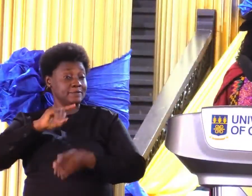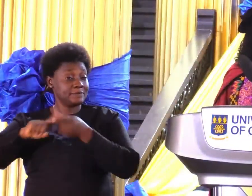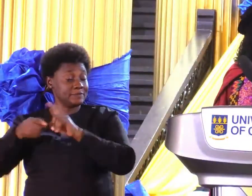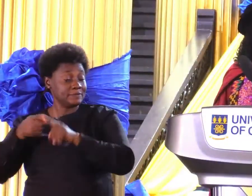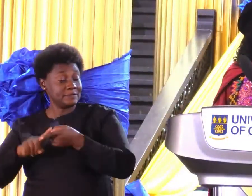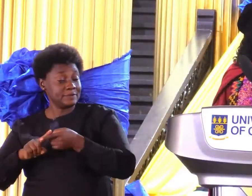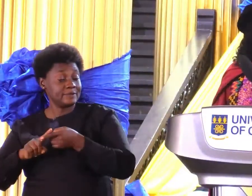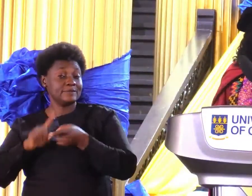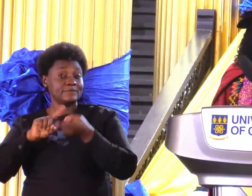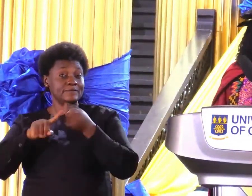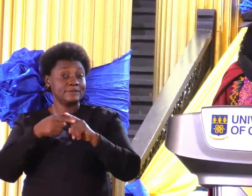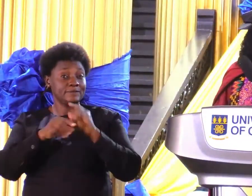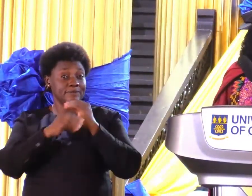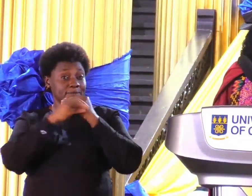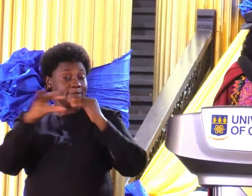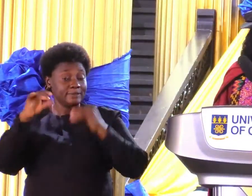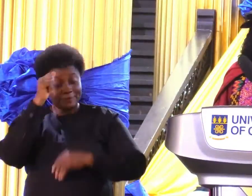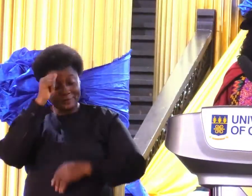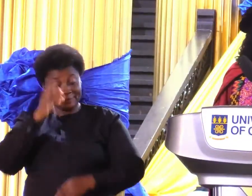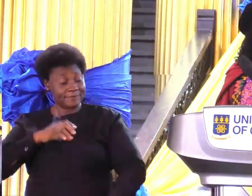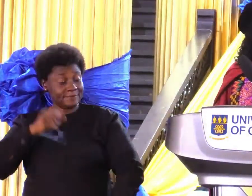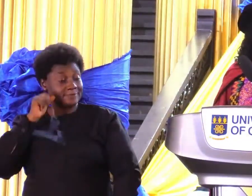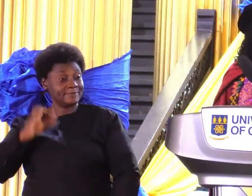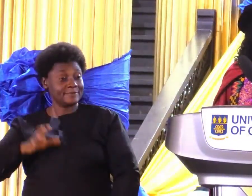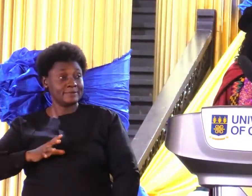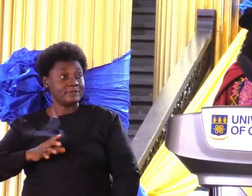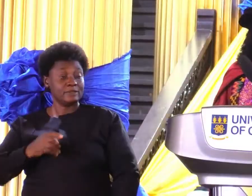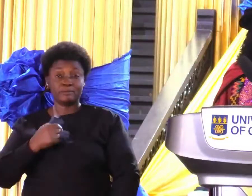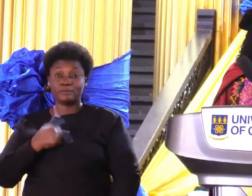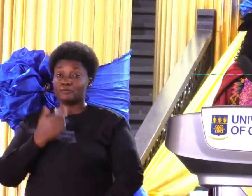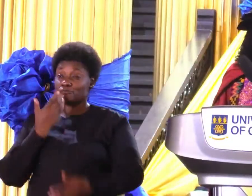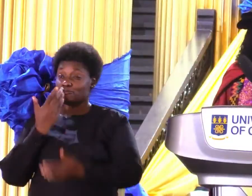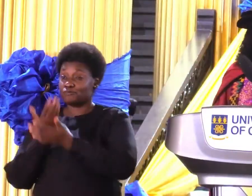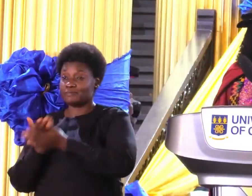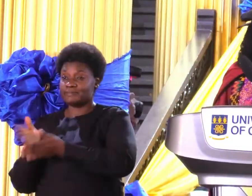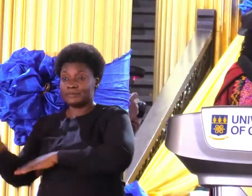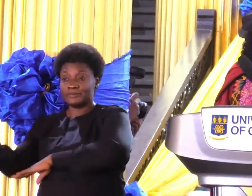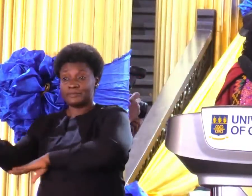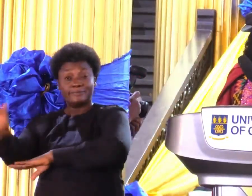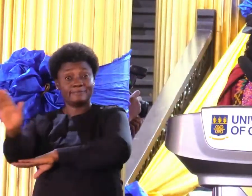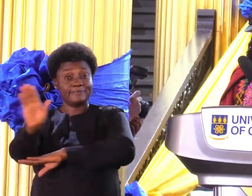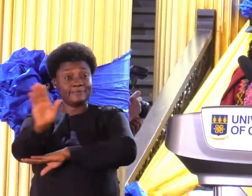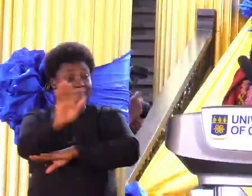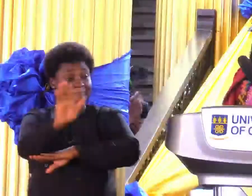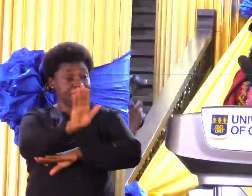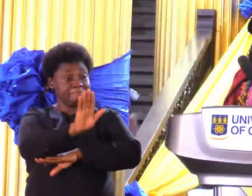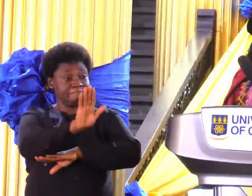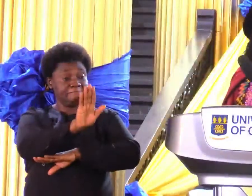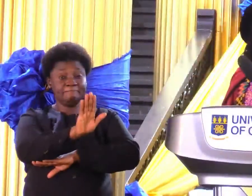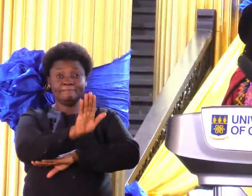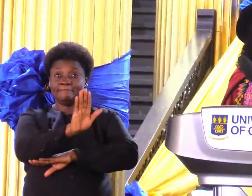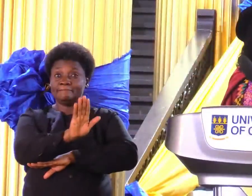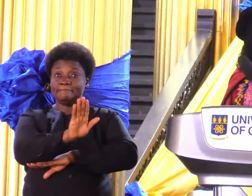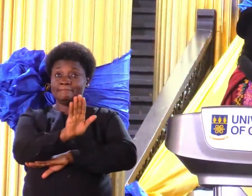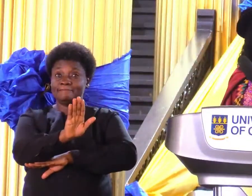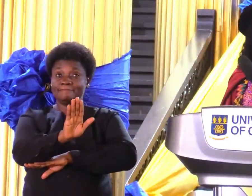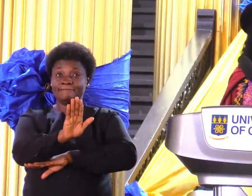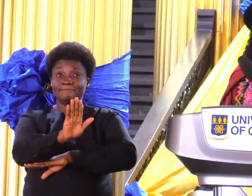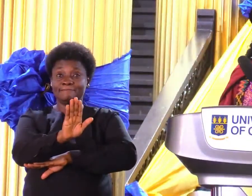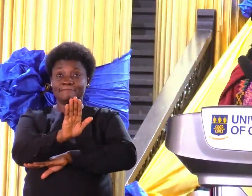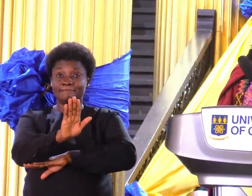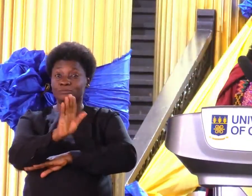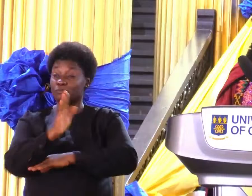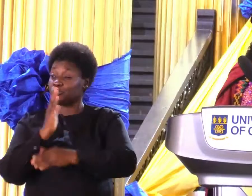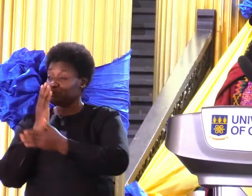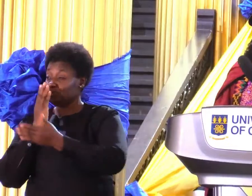media, ladies and gentlemen, a very good evening to you all. Oh, I wanted a response. A very